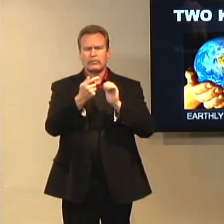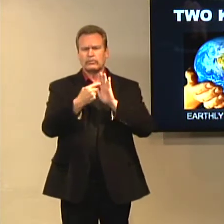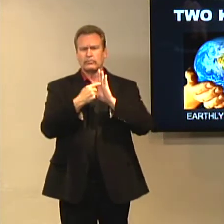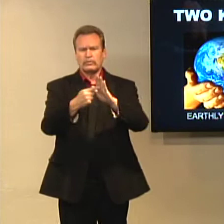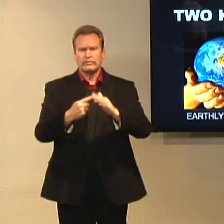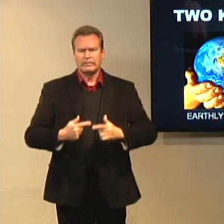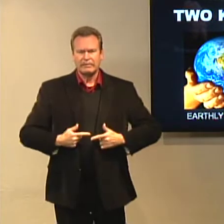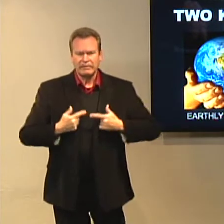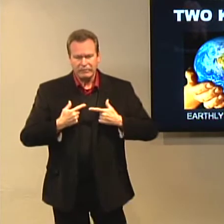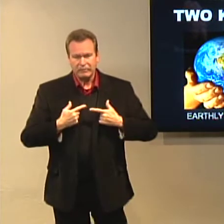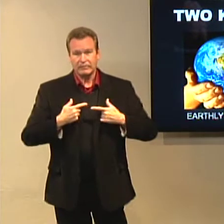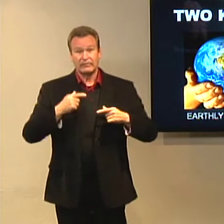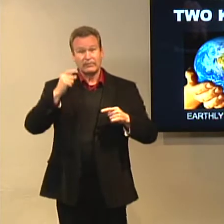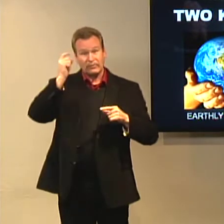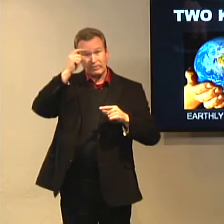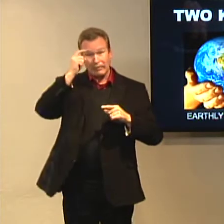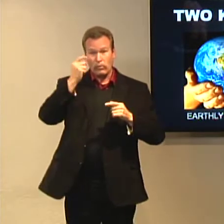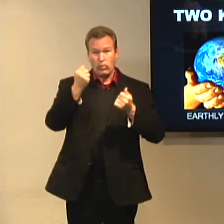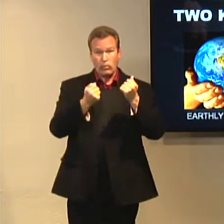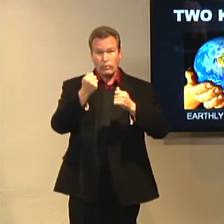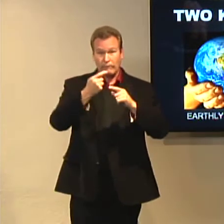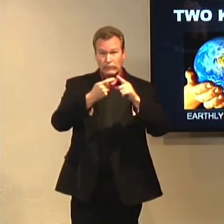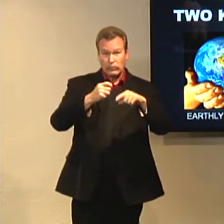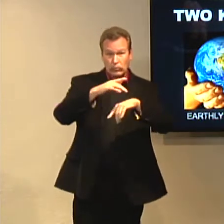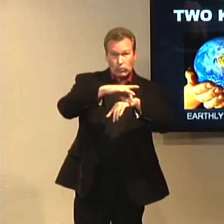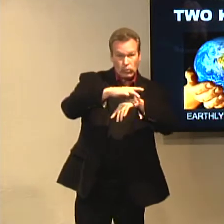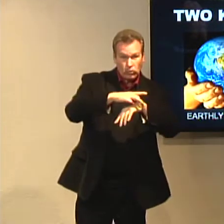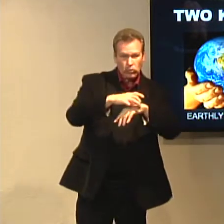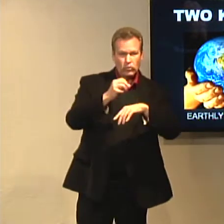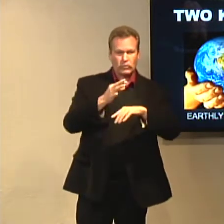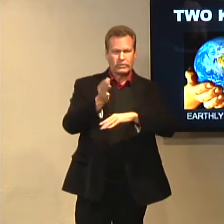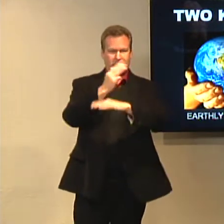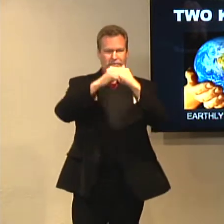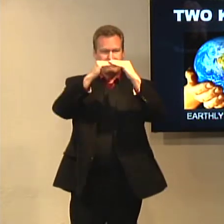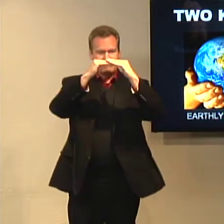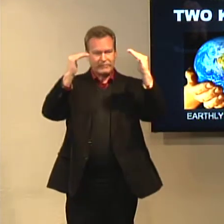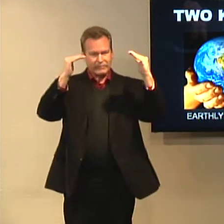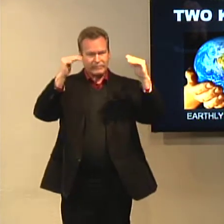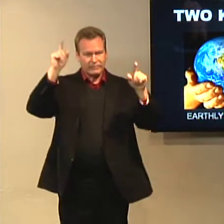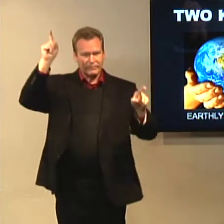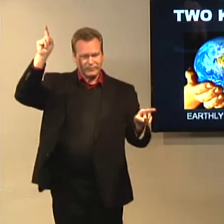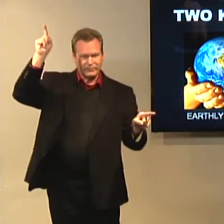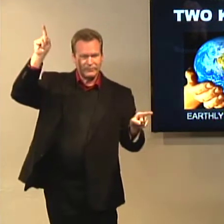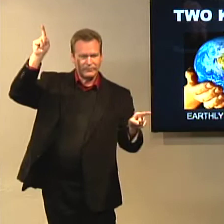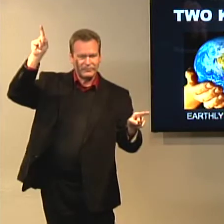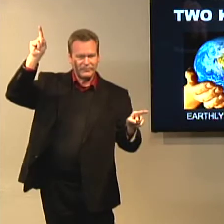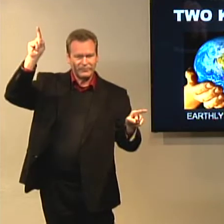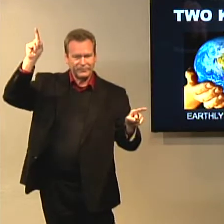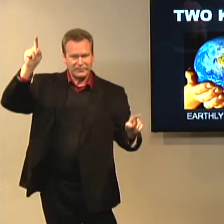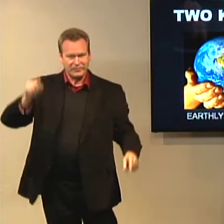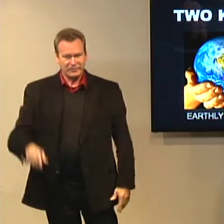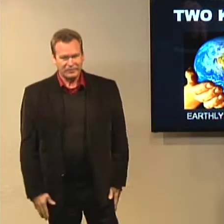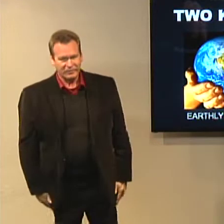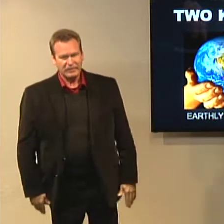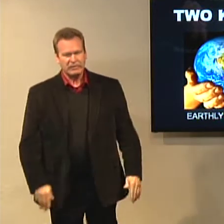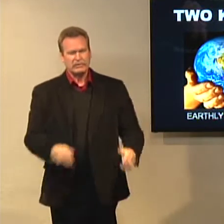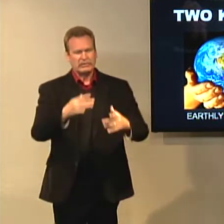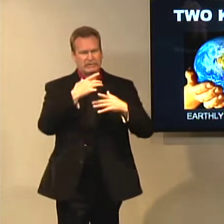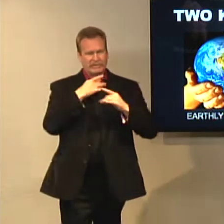So it's going to be a challenge for us to analyze ourselves and our lives and see, are we relying on earthly wisdom or wisdom from above? And we're going to be studying